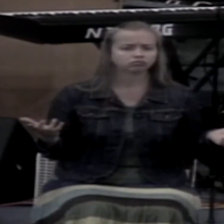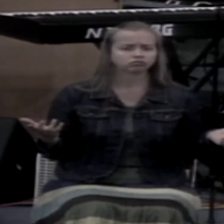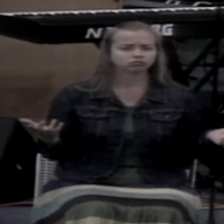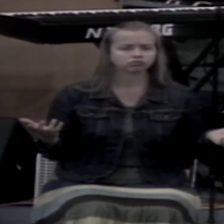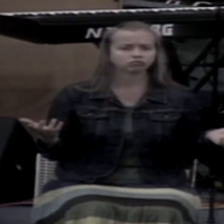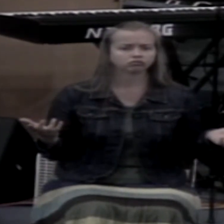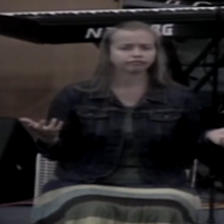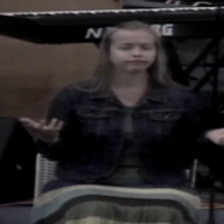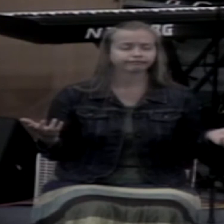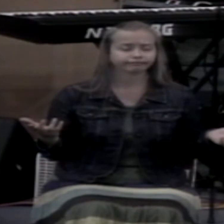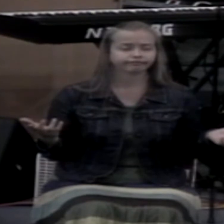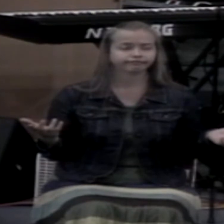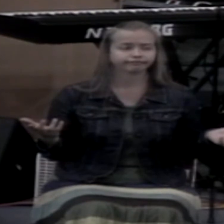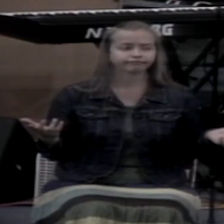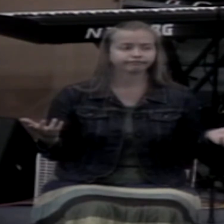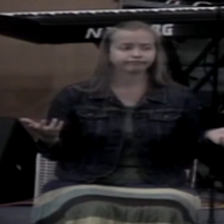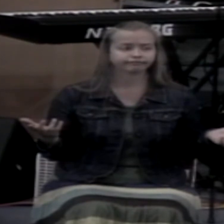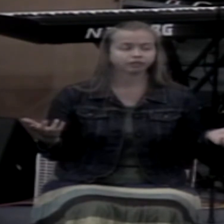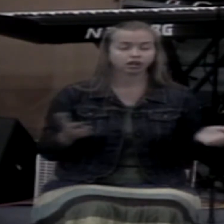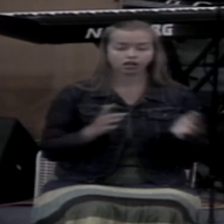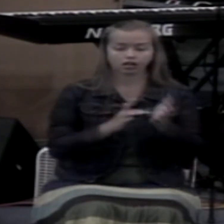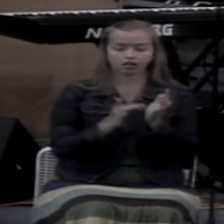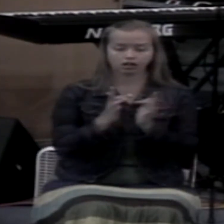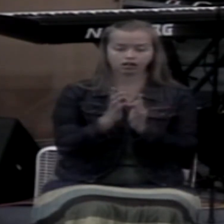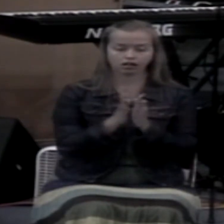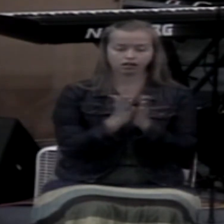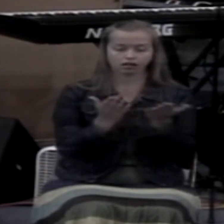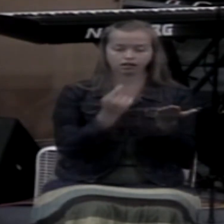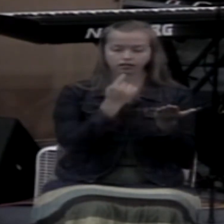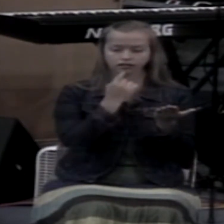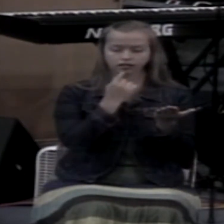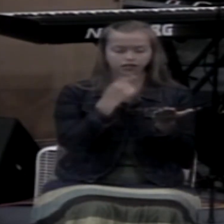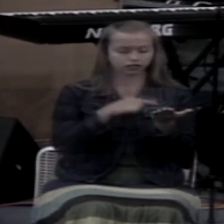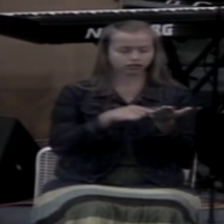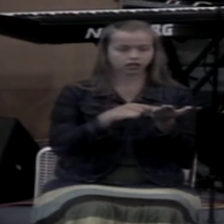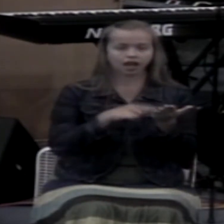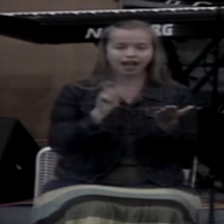So this brother over here submits to this brother, and this brother submits to that brother.